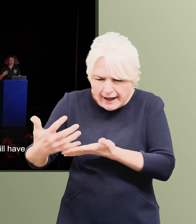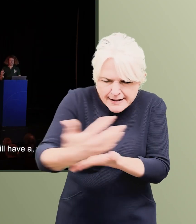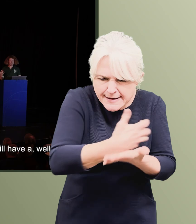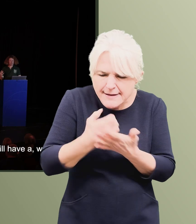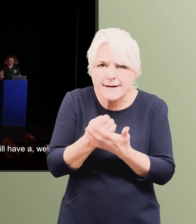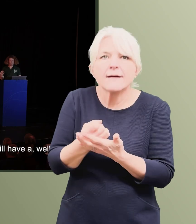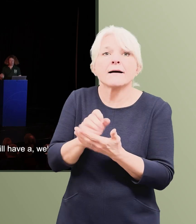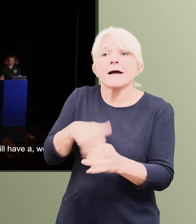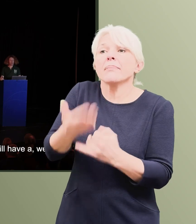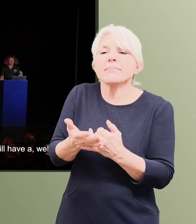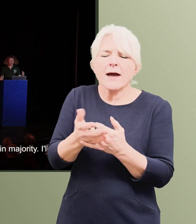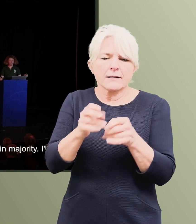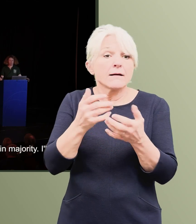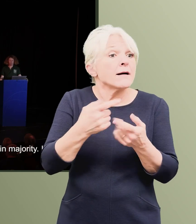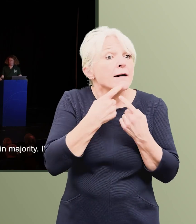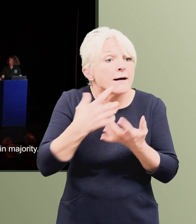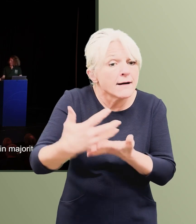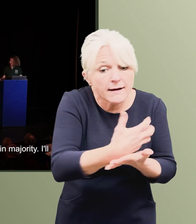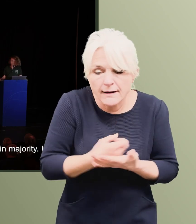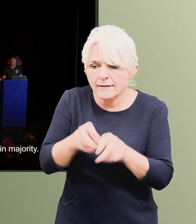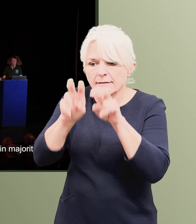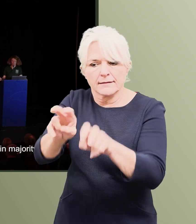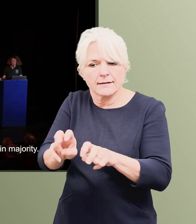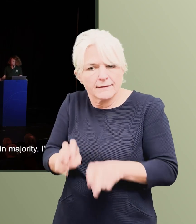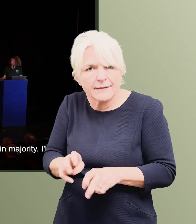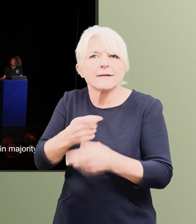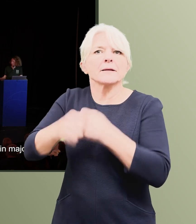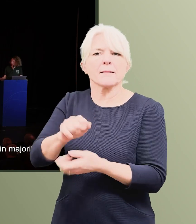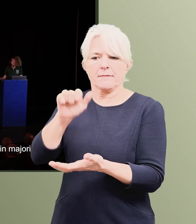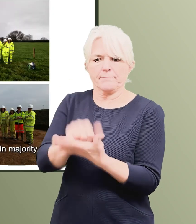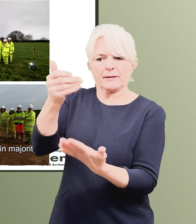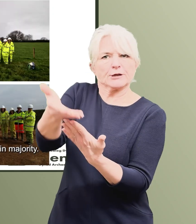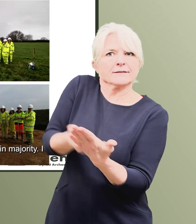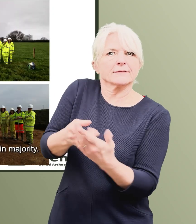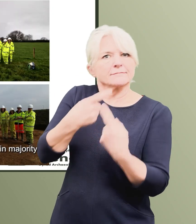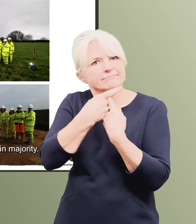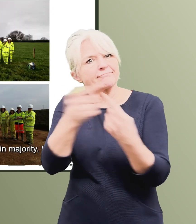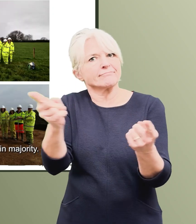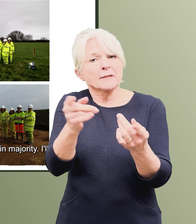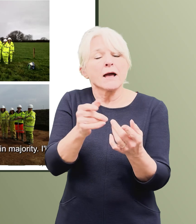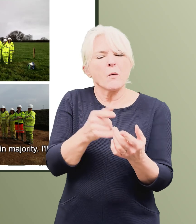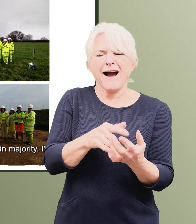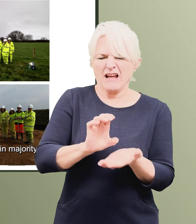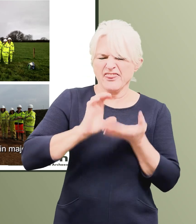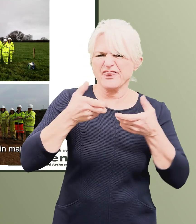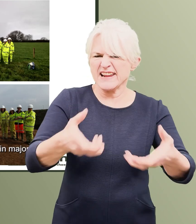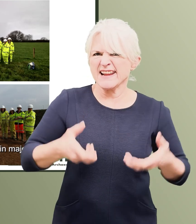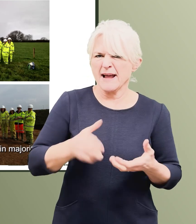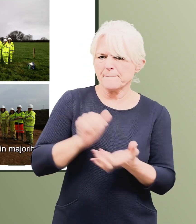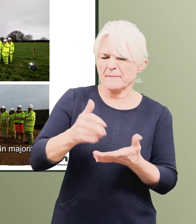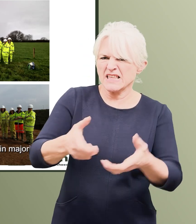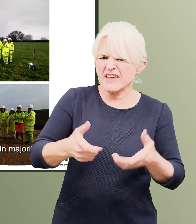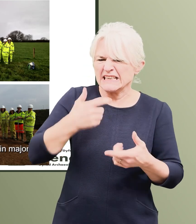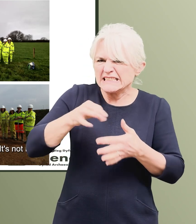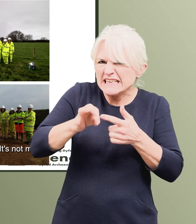there'll be an academic one as well as one that people might actually want to read in majority. I'll just